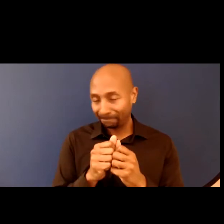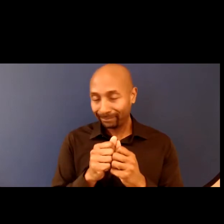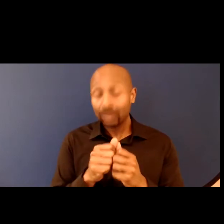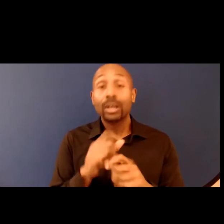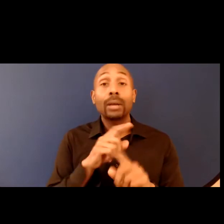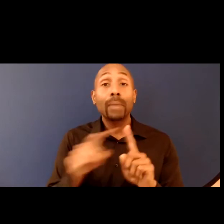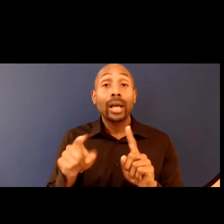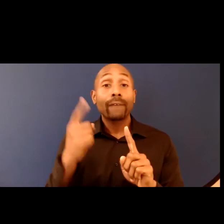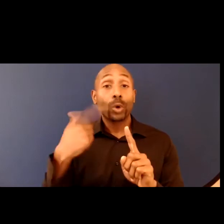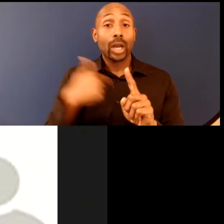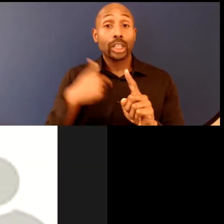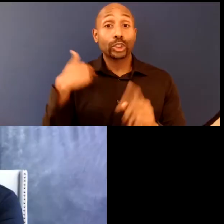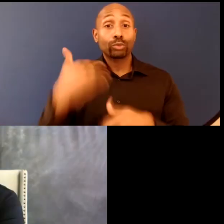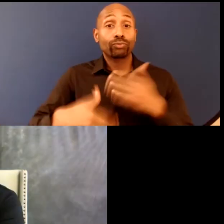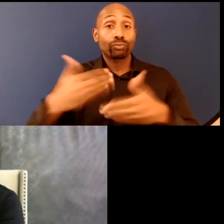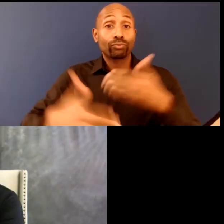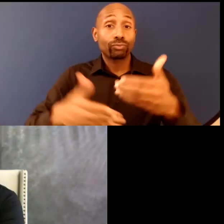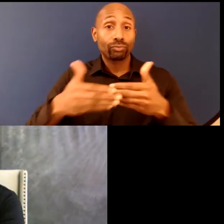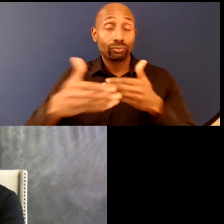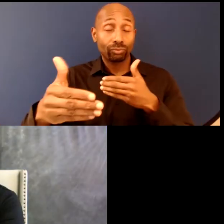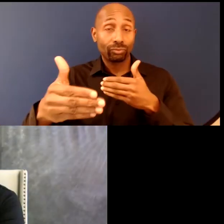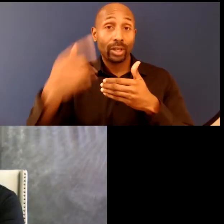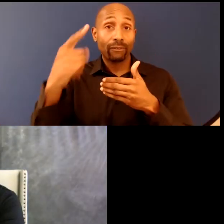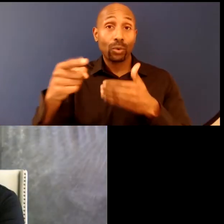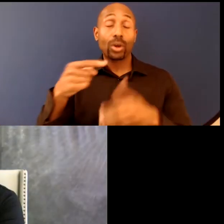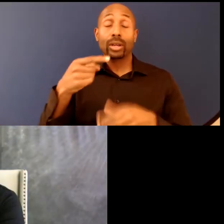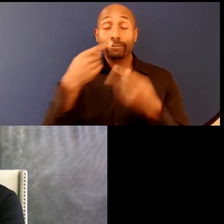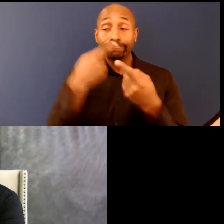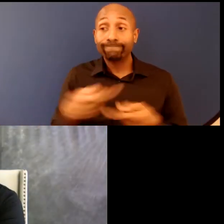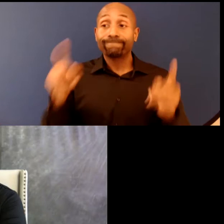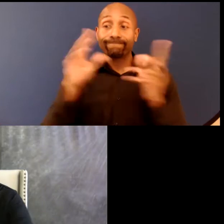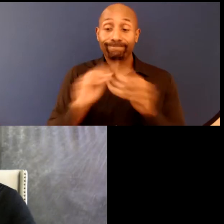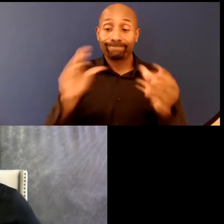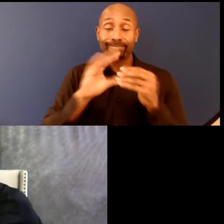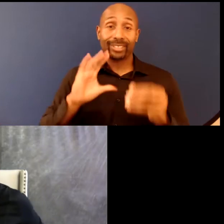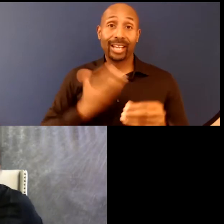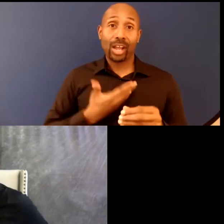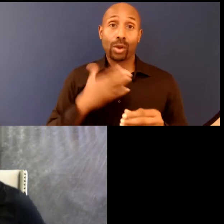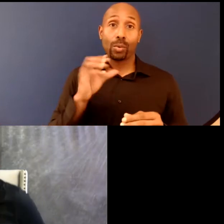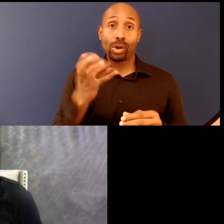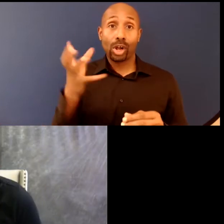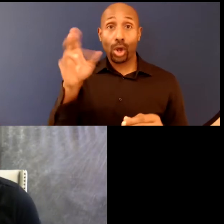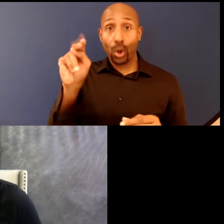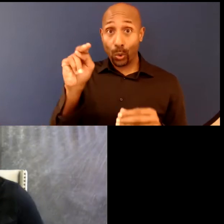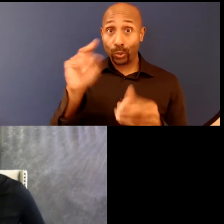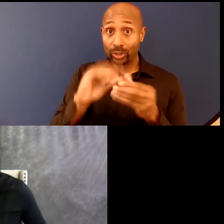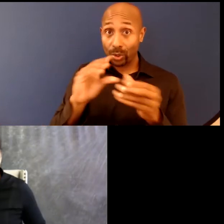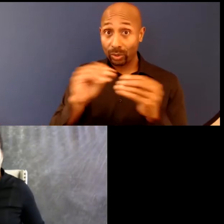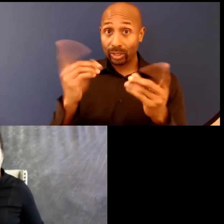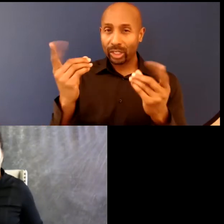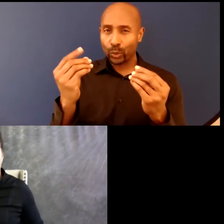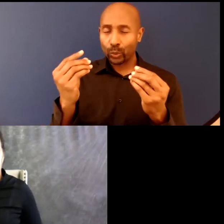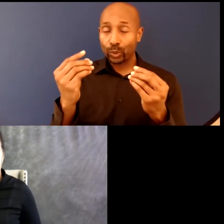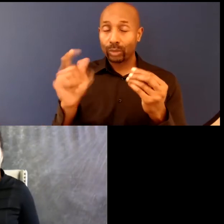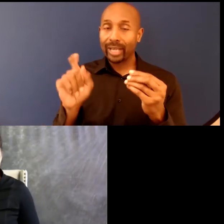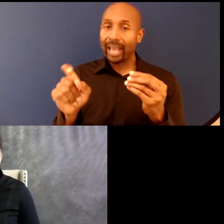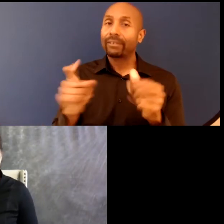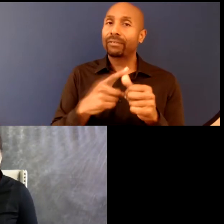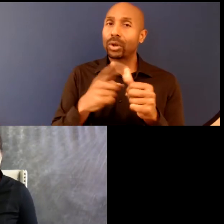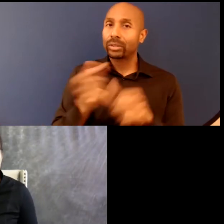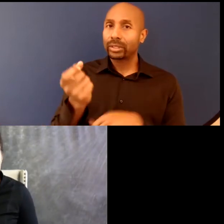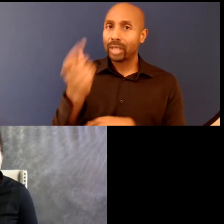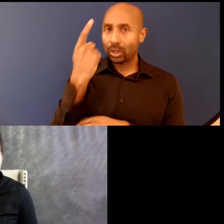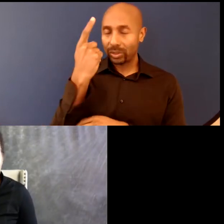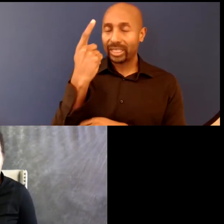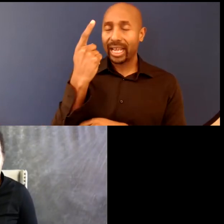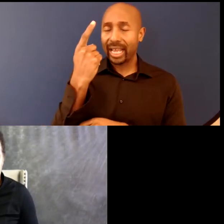forward in telling our own stories is to understand